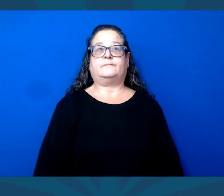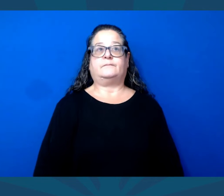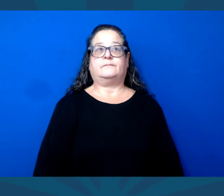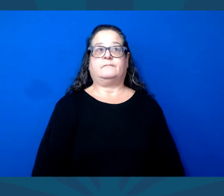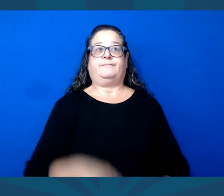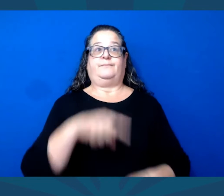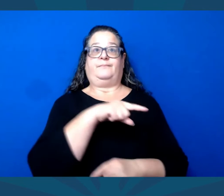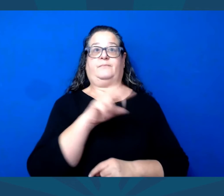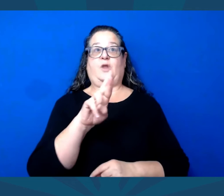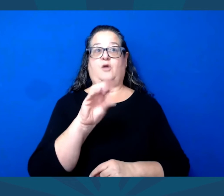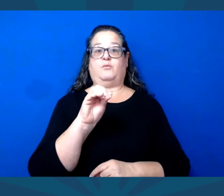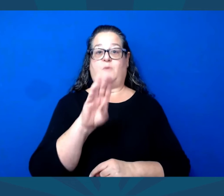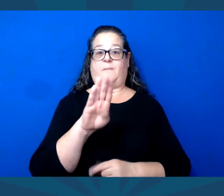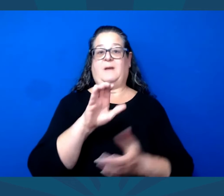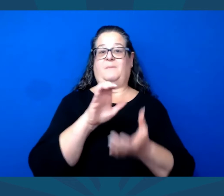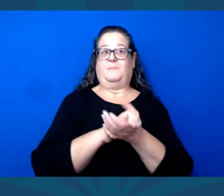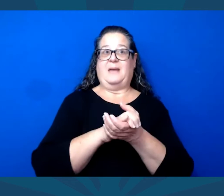listed.